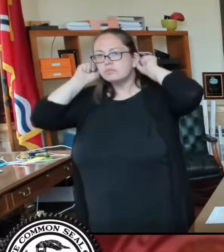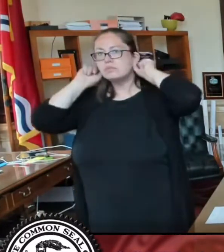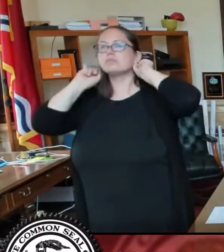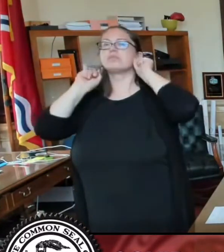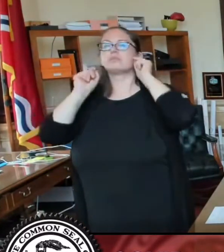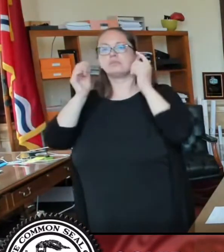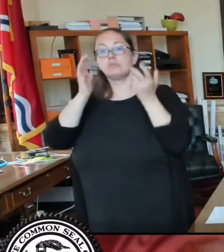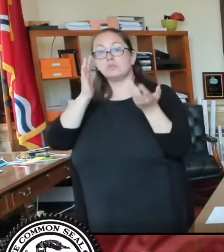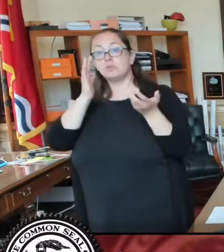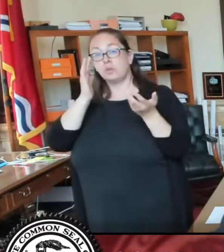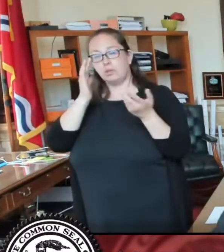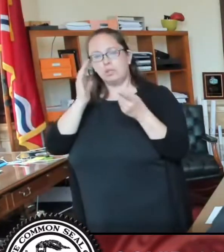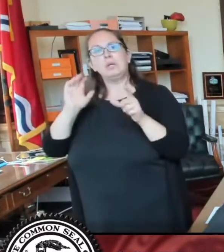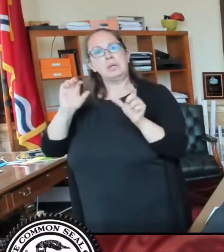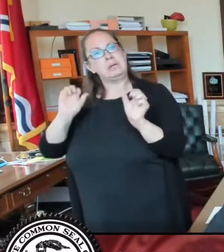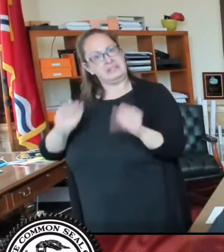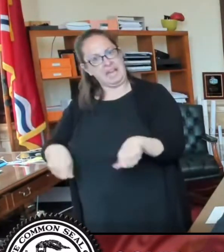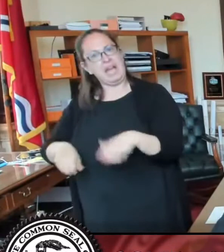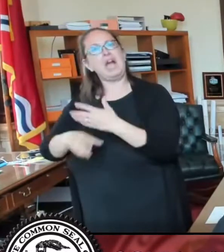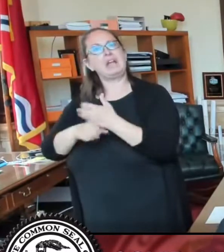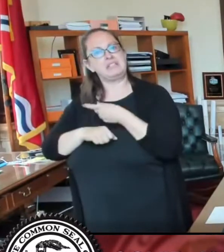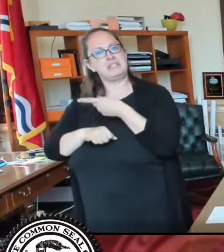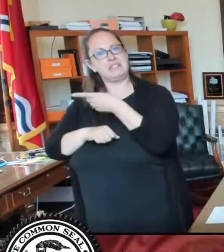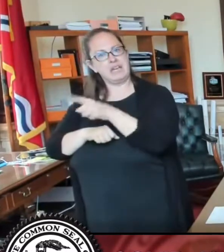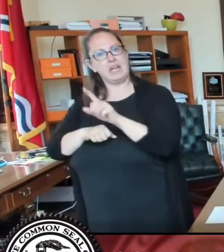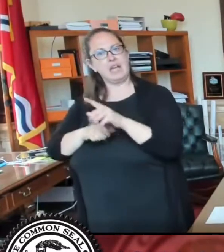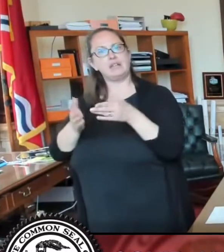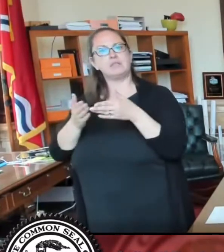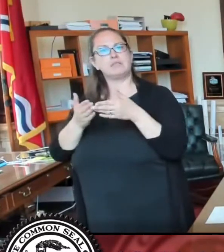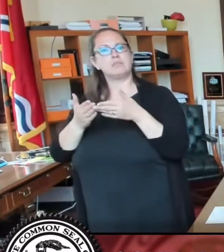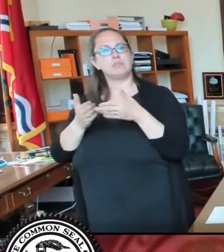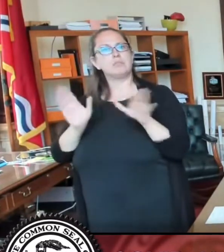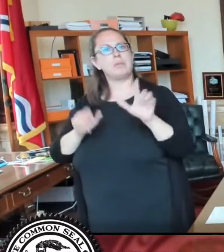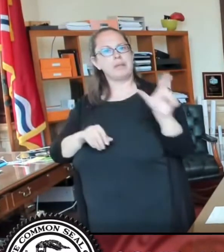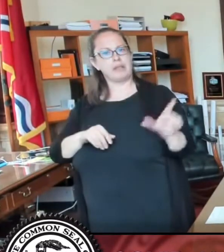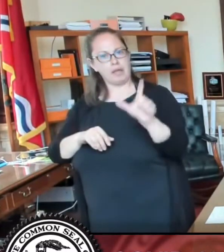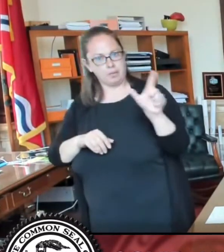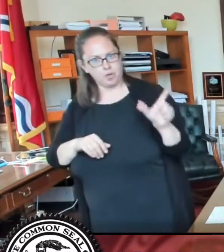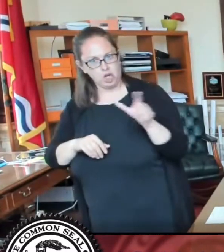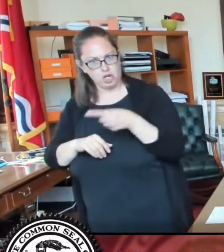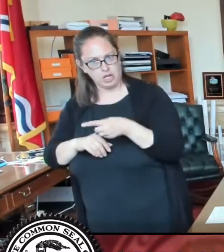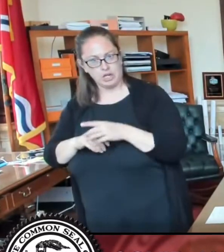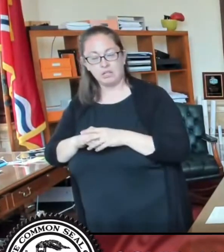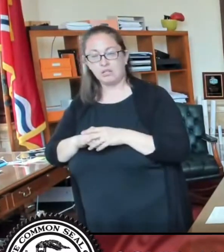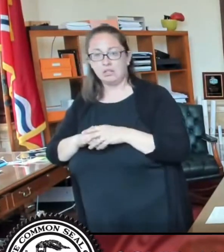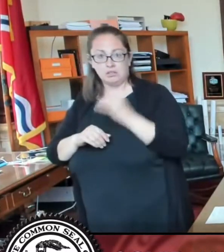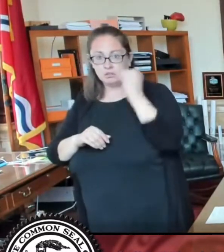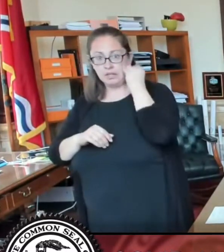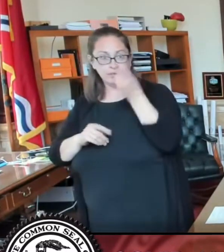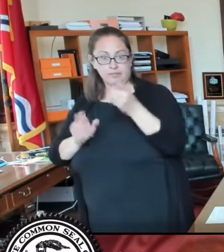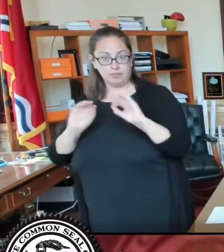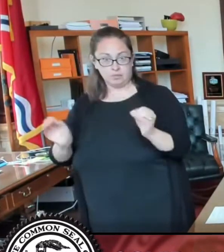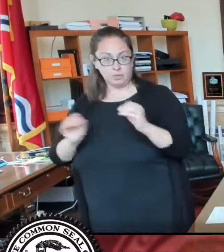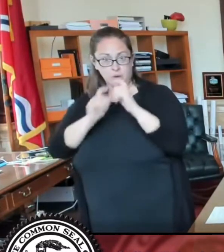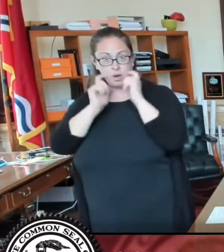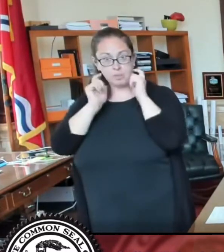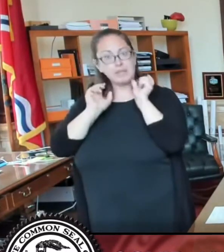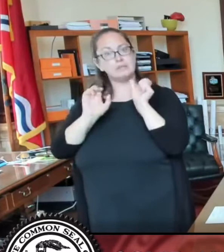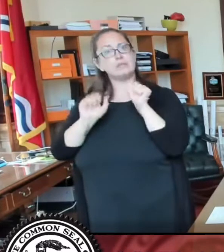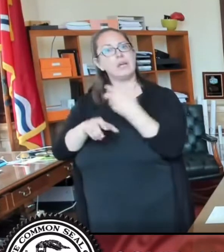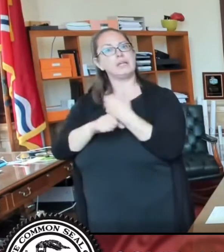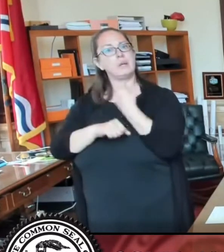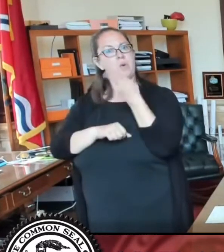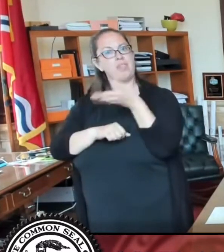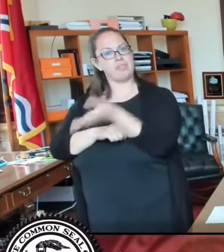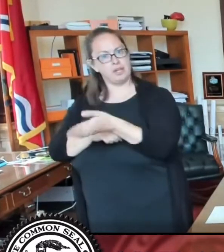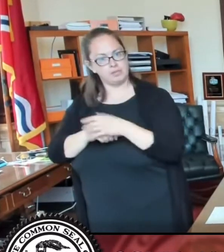your nose, so you can get one. The St. Louis Public Library, if you don't have a mask.